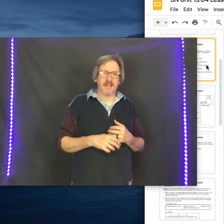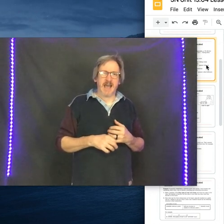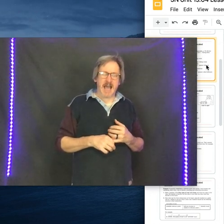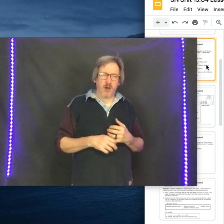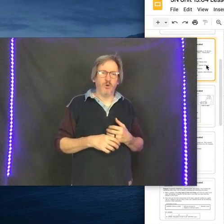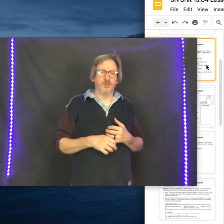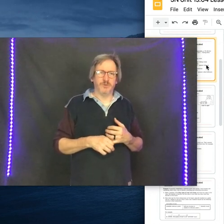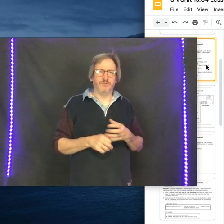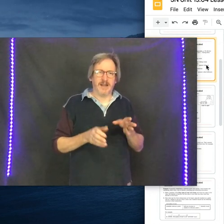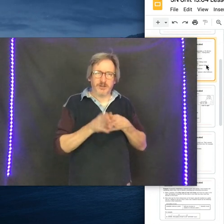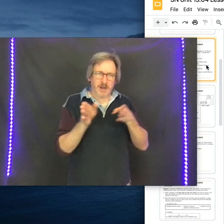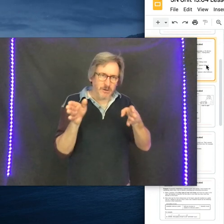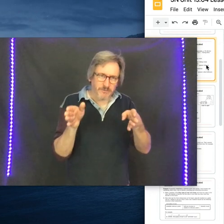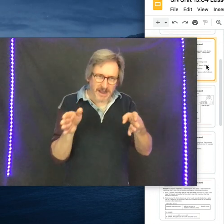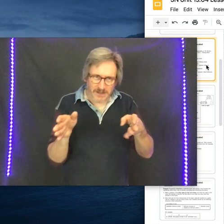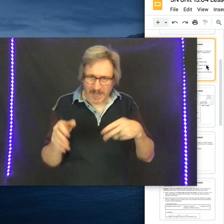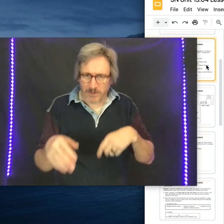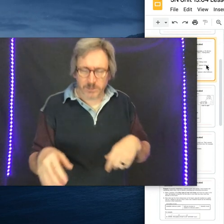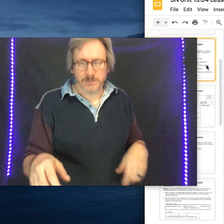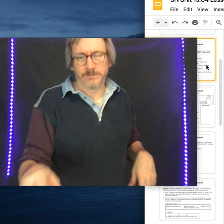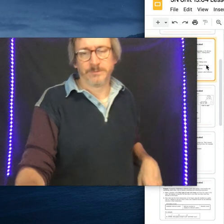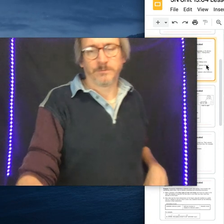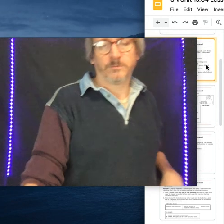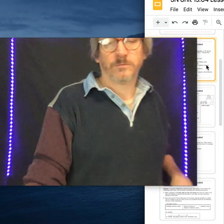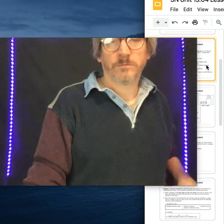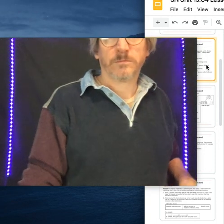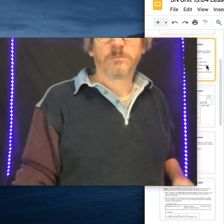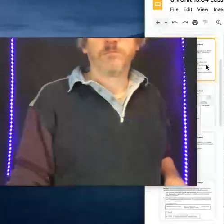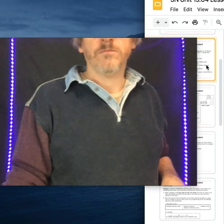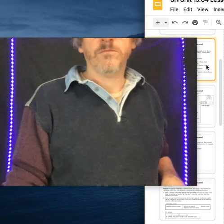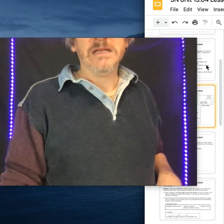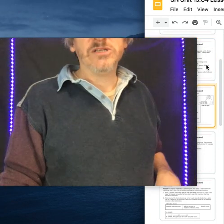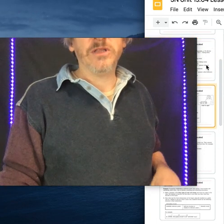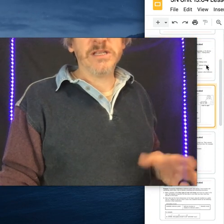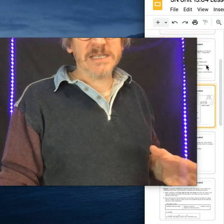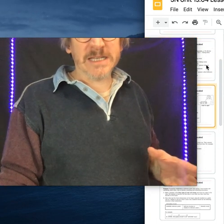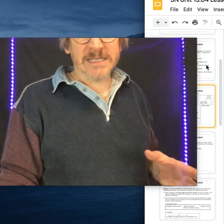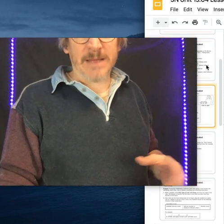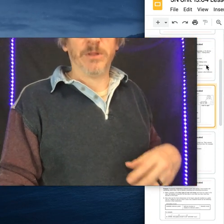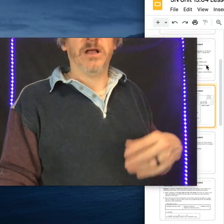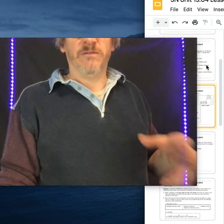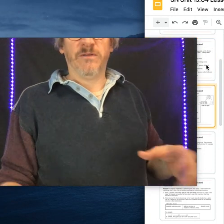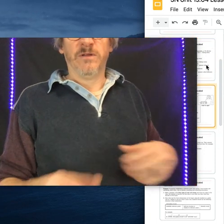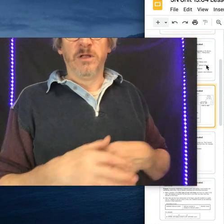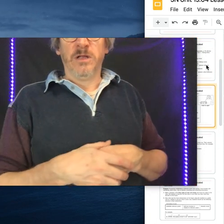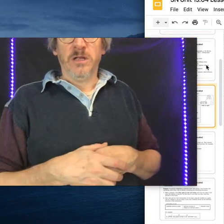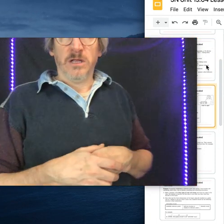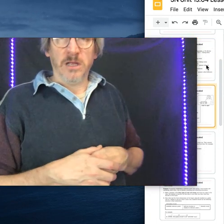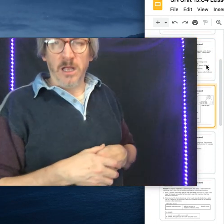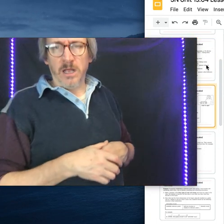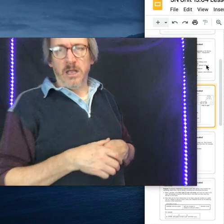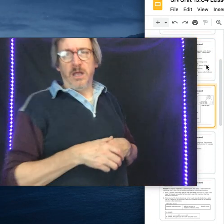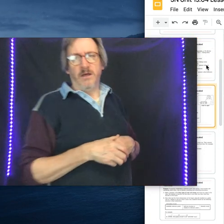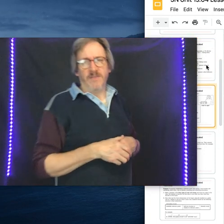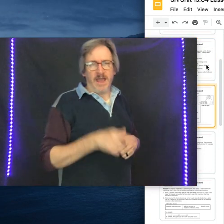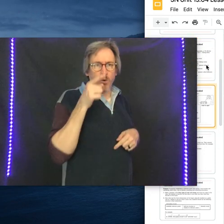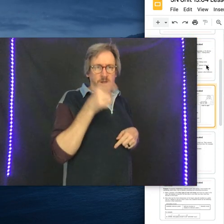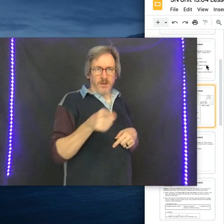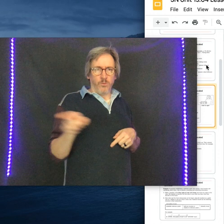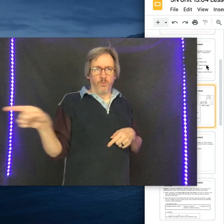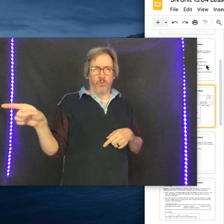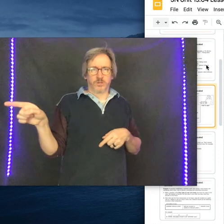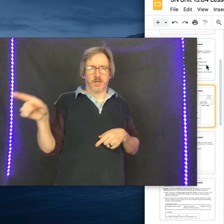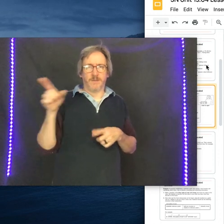directions on how to find the language. So this is an example of that.